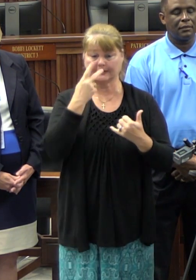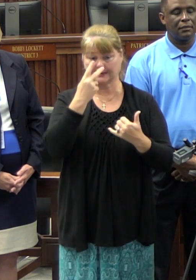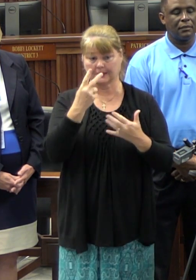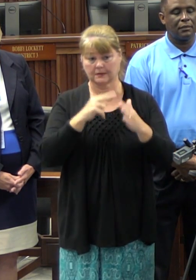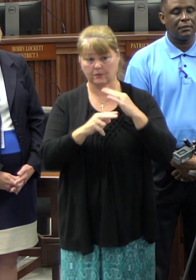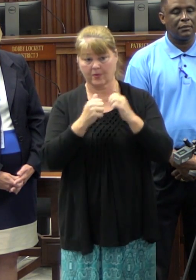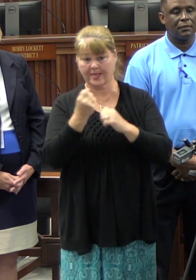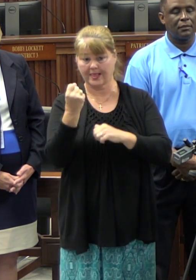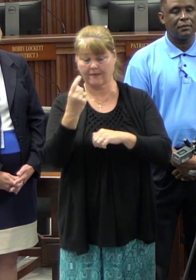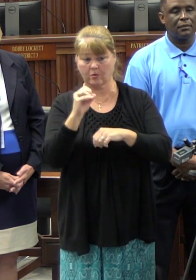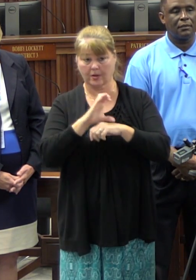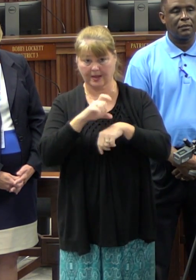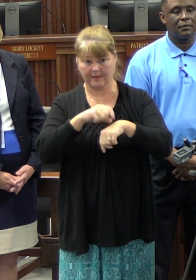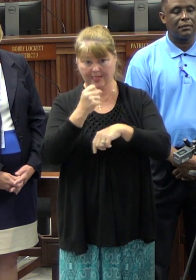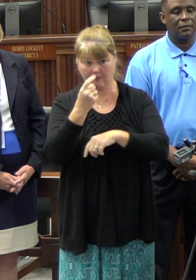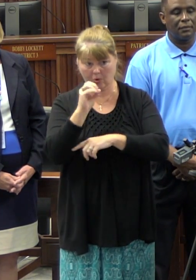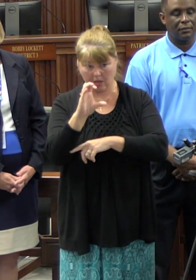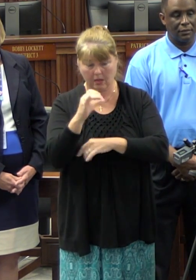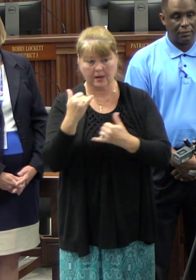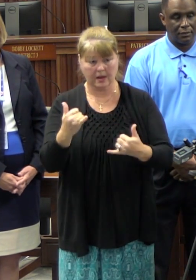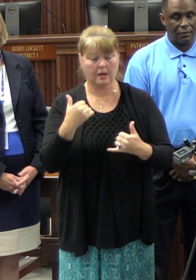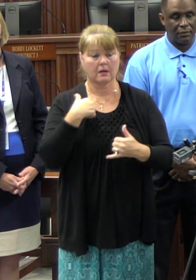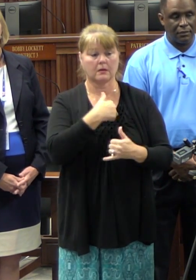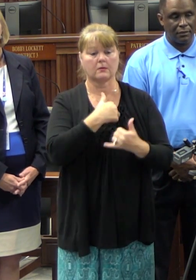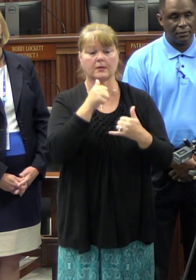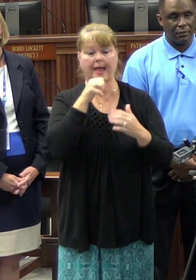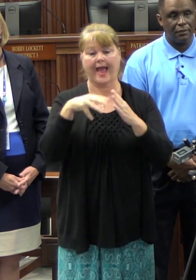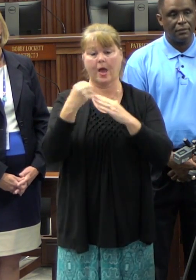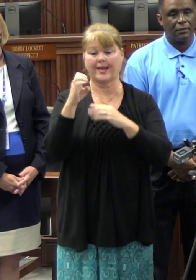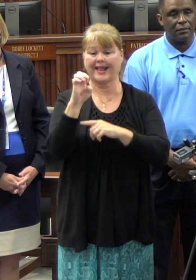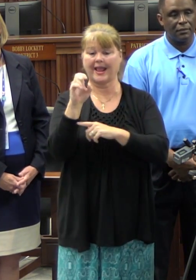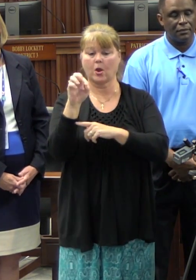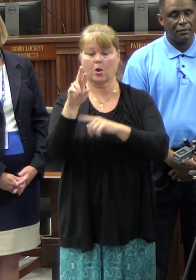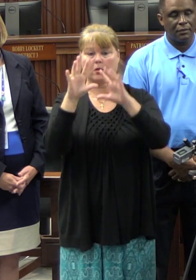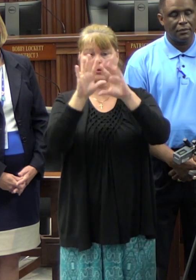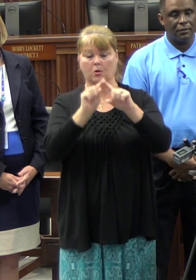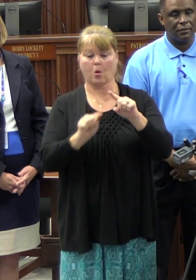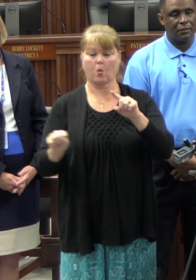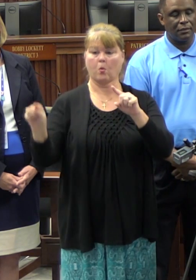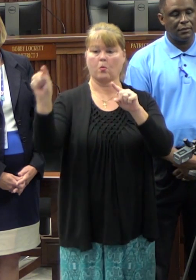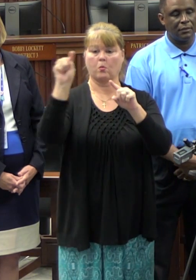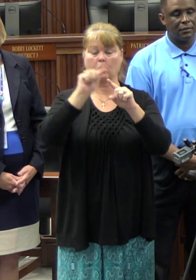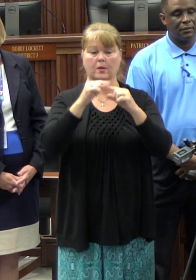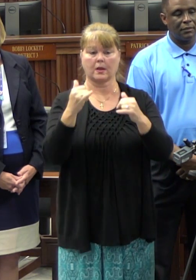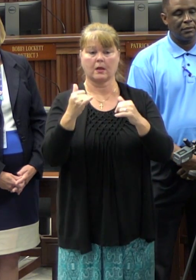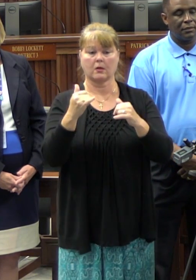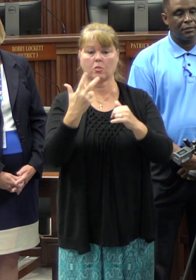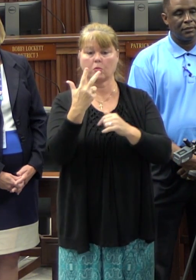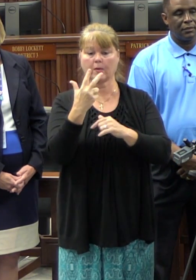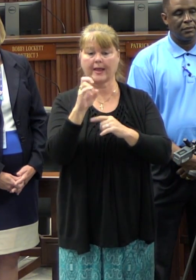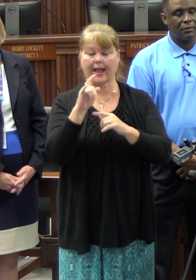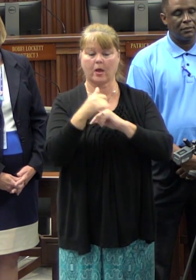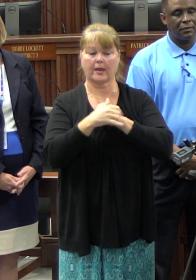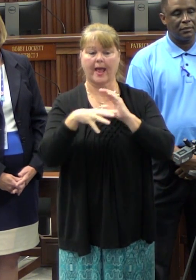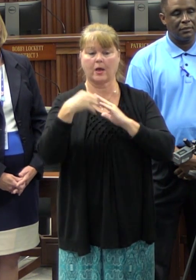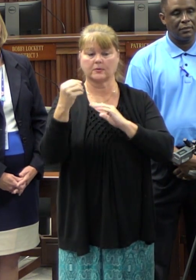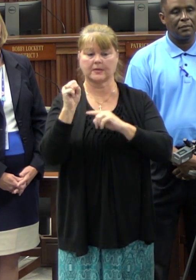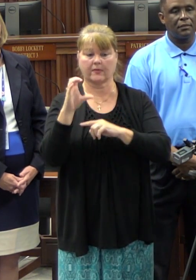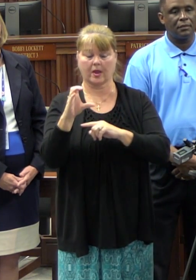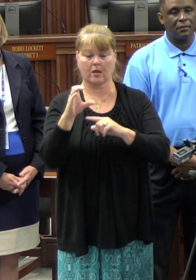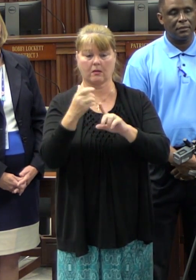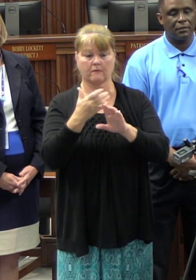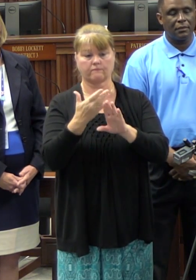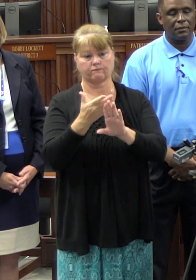with the 11 o'clock advisory, Chatham County is out of the error cone. It's actually it's actually 3 counties into South